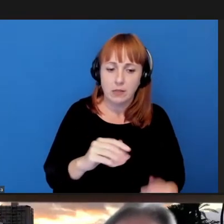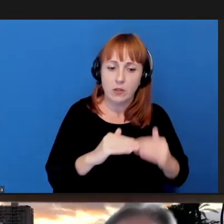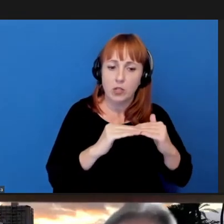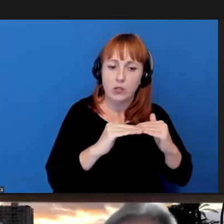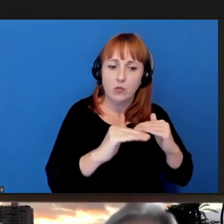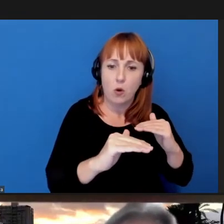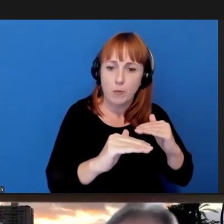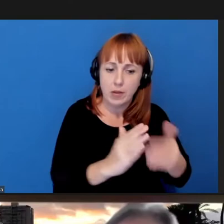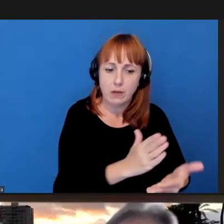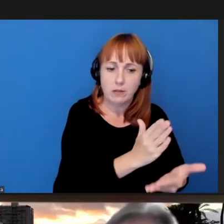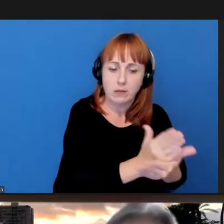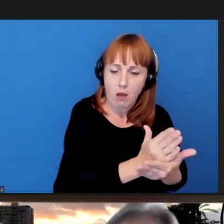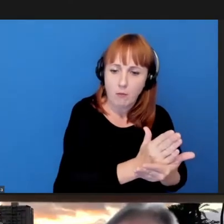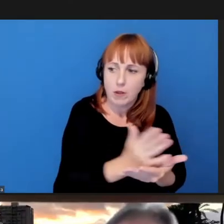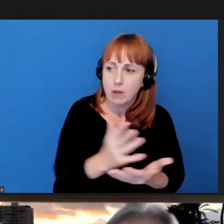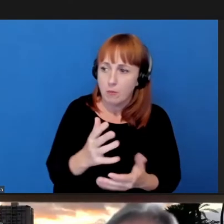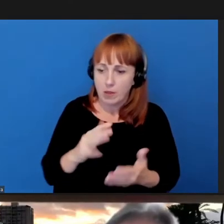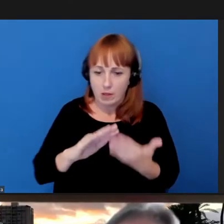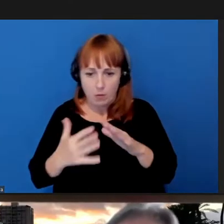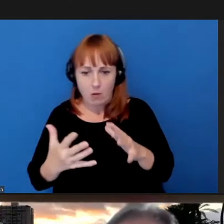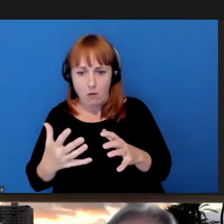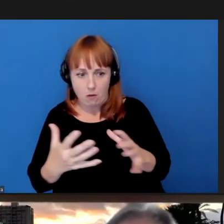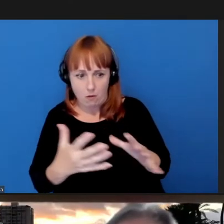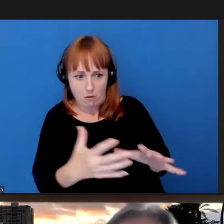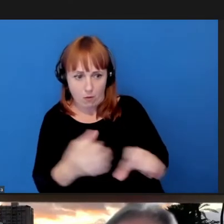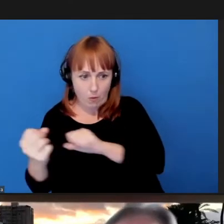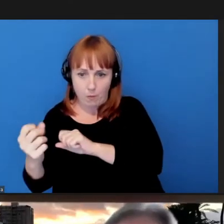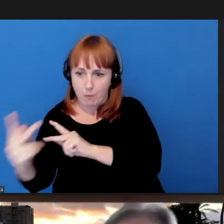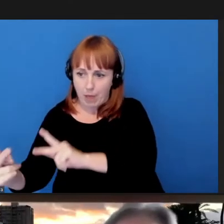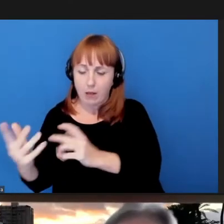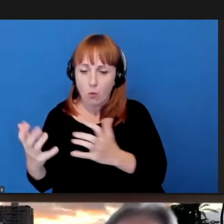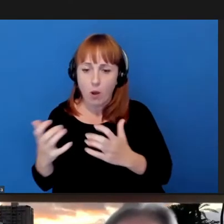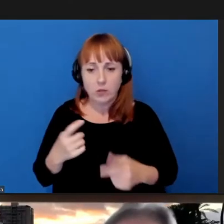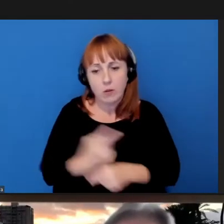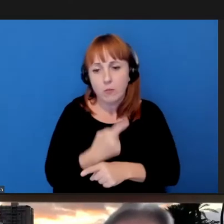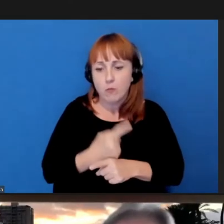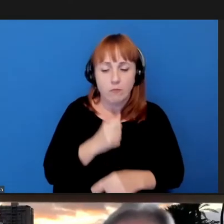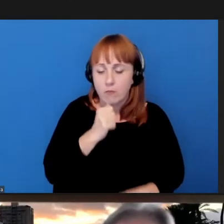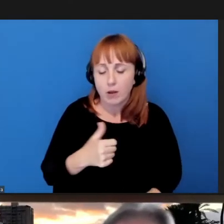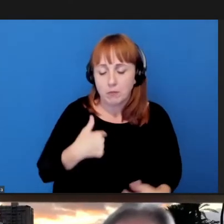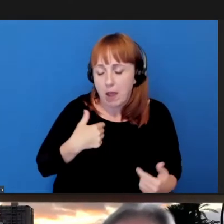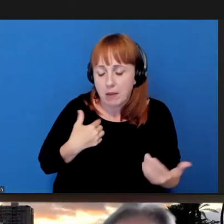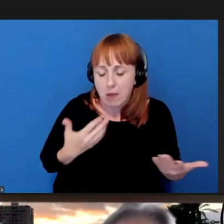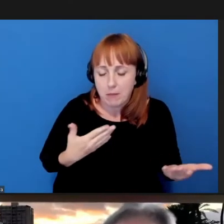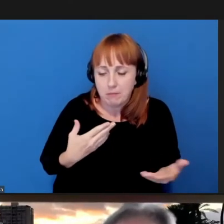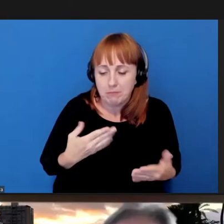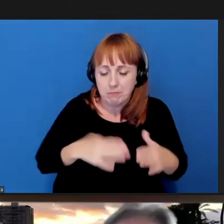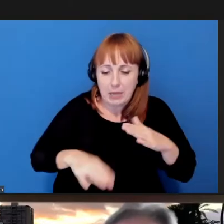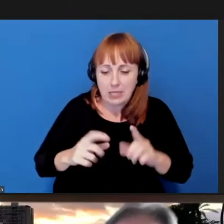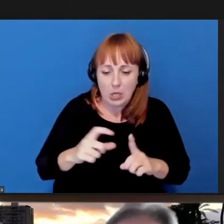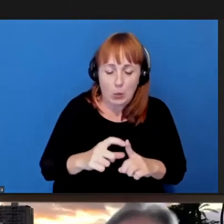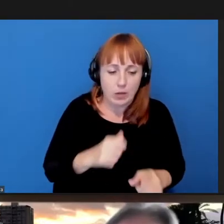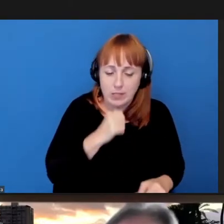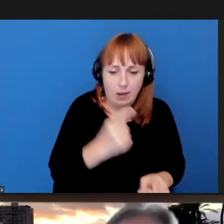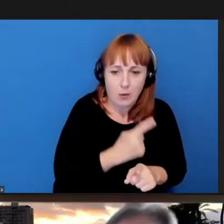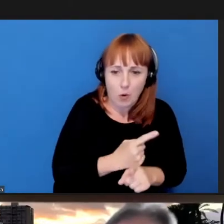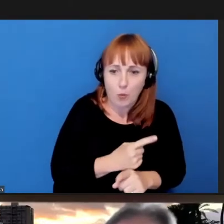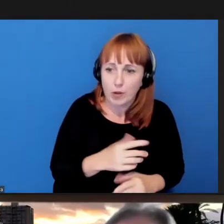back. And so I find it inappropriate. That's the basic term. I would use some other word.